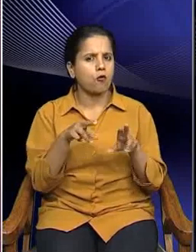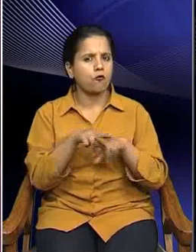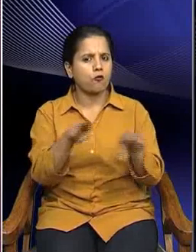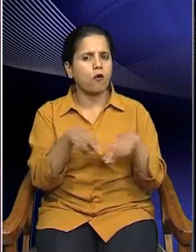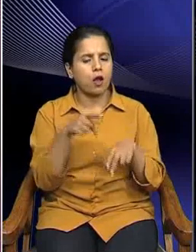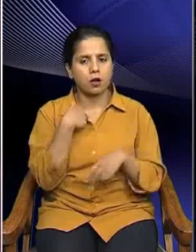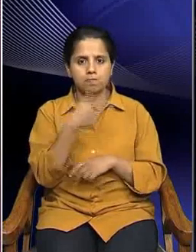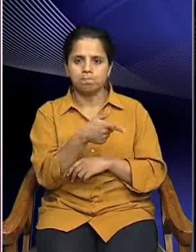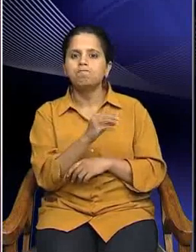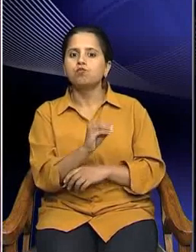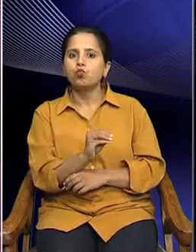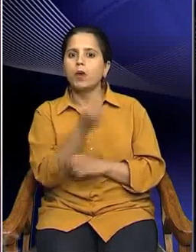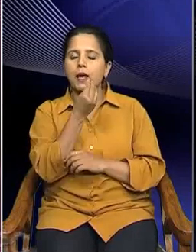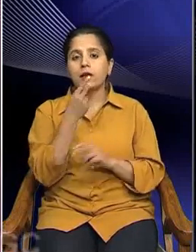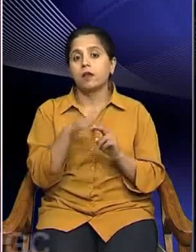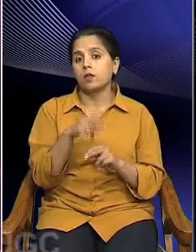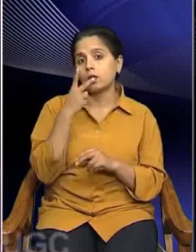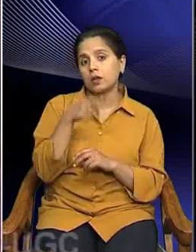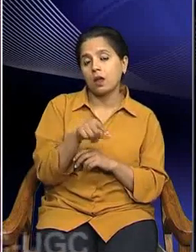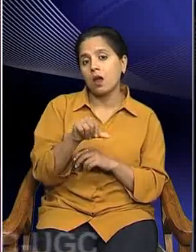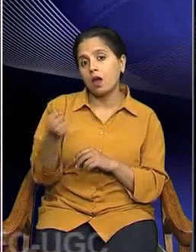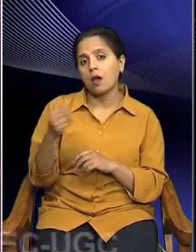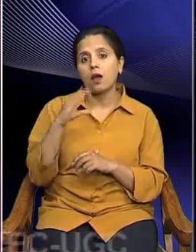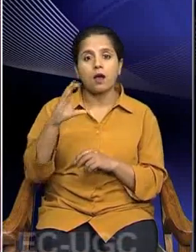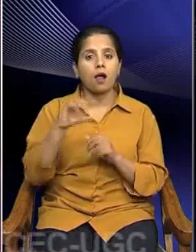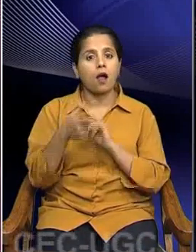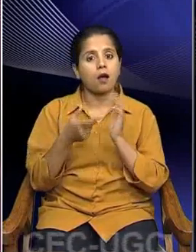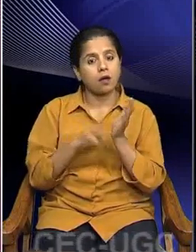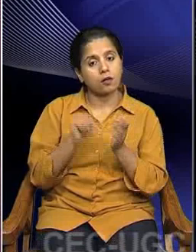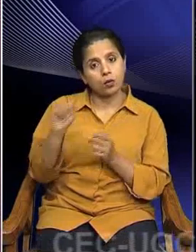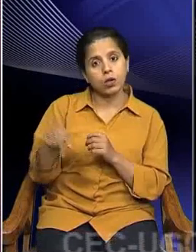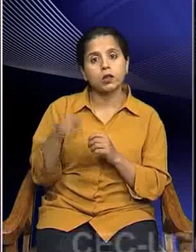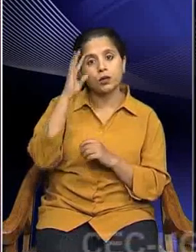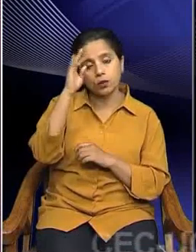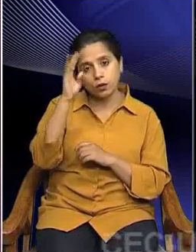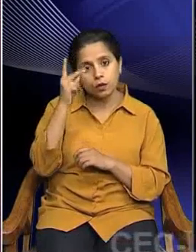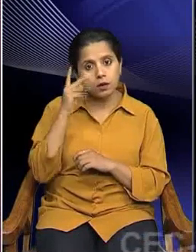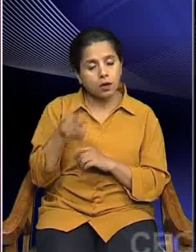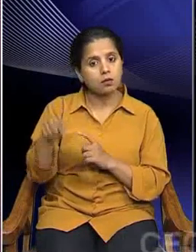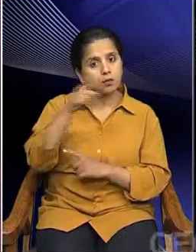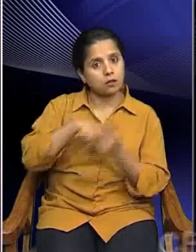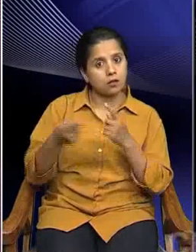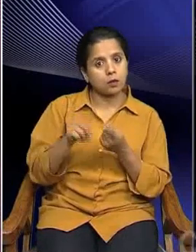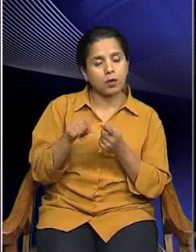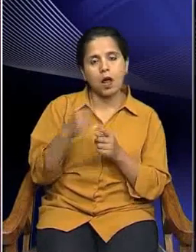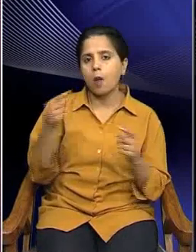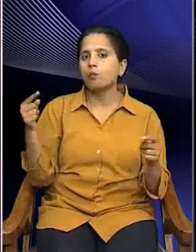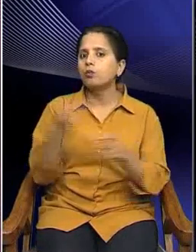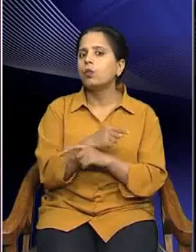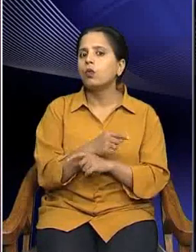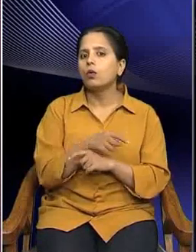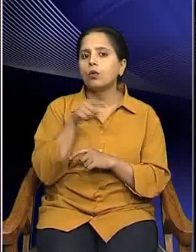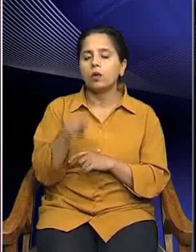preferred. And here also, if you take the Caldwell theory of intergenerational transmission of wealth, what happens is a reverse. The